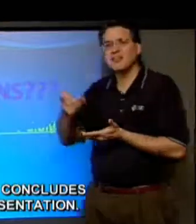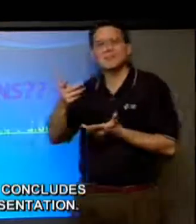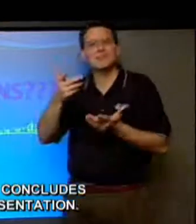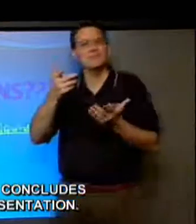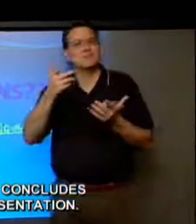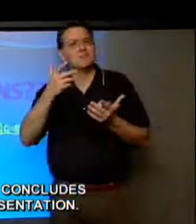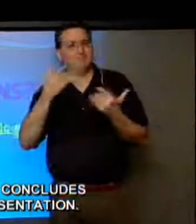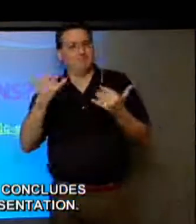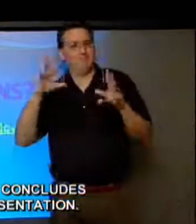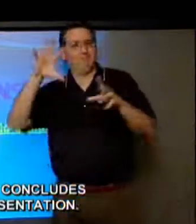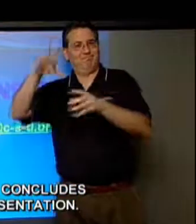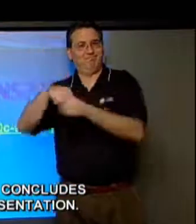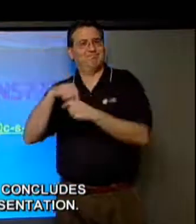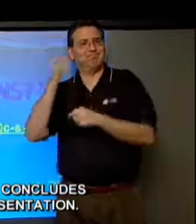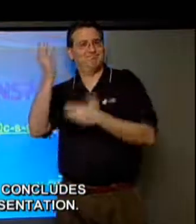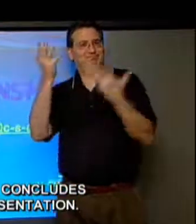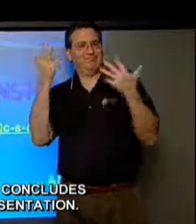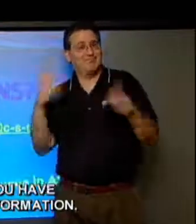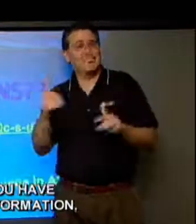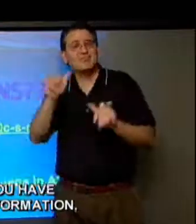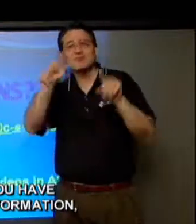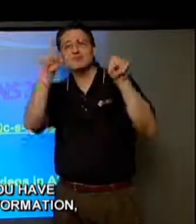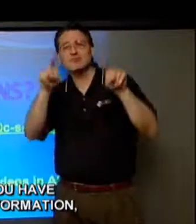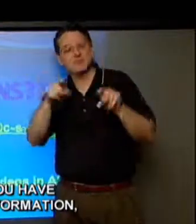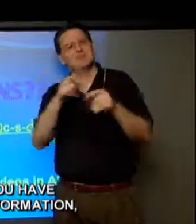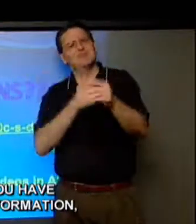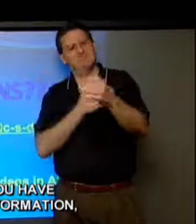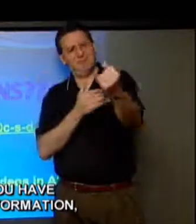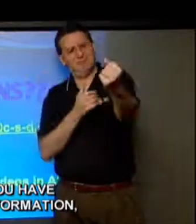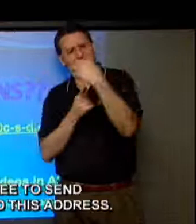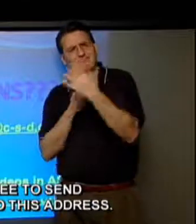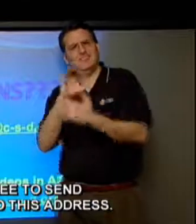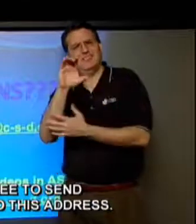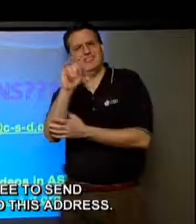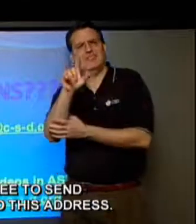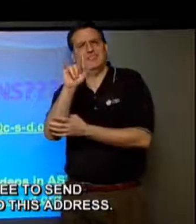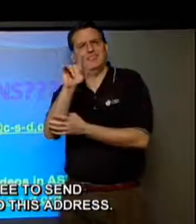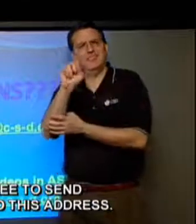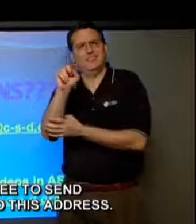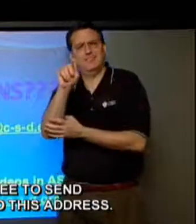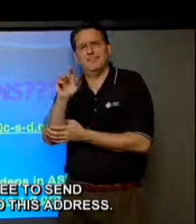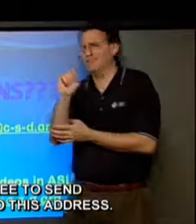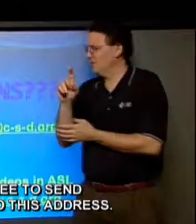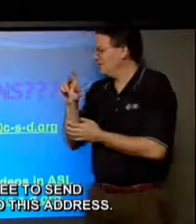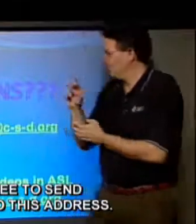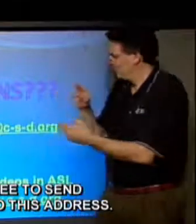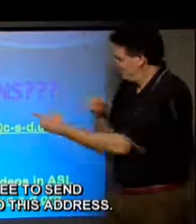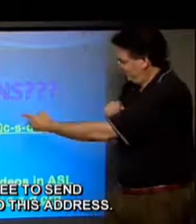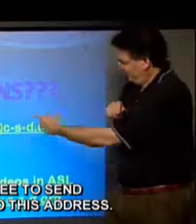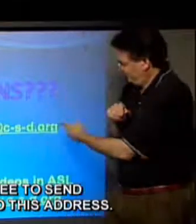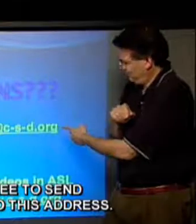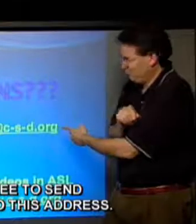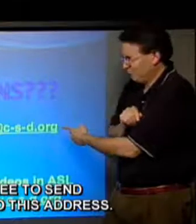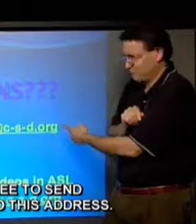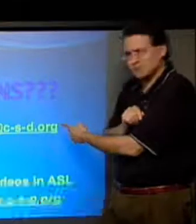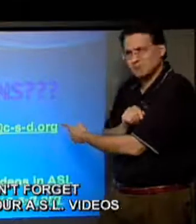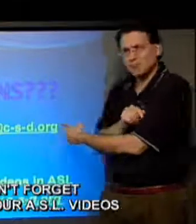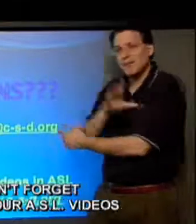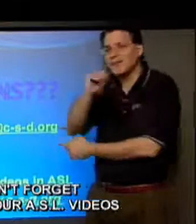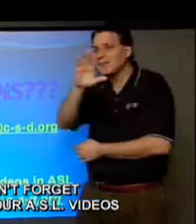So that concludes my presentation. If you have any information, feel free to send an email to this address. And don't forget